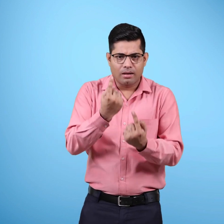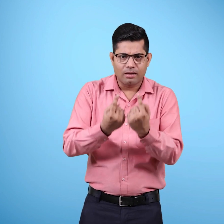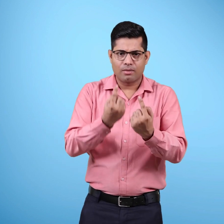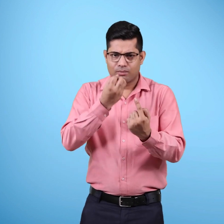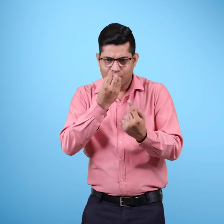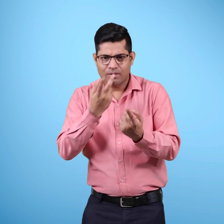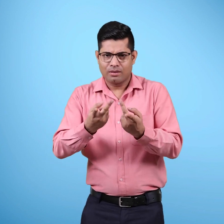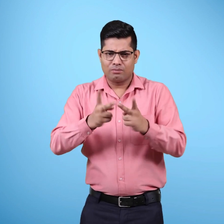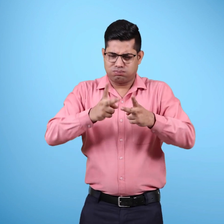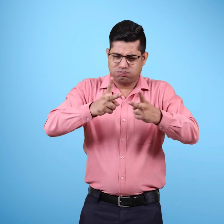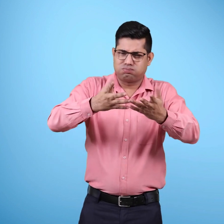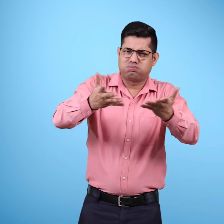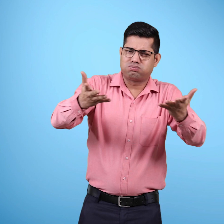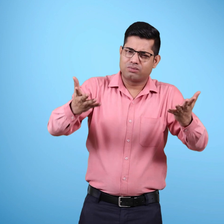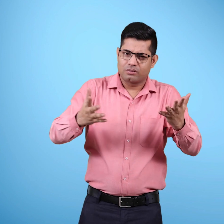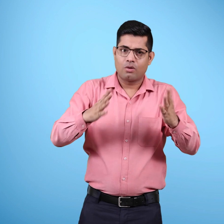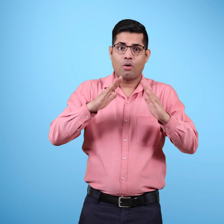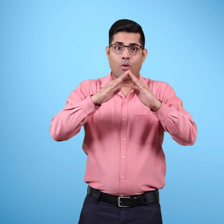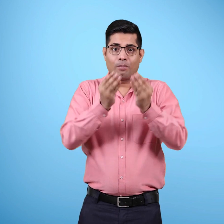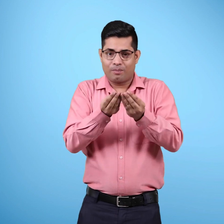We do see a variety of plants